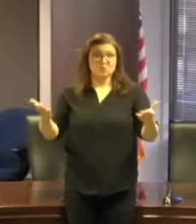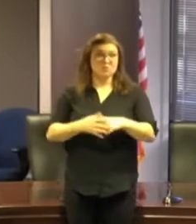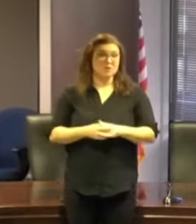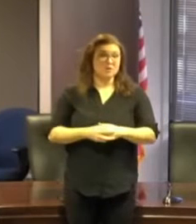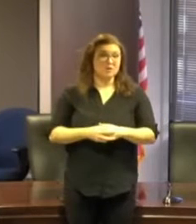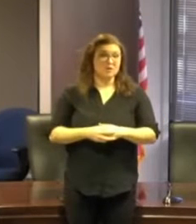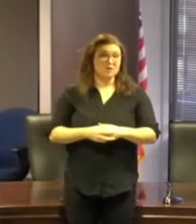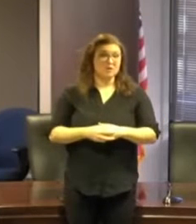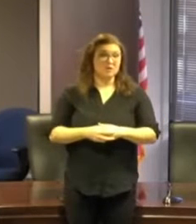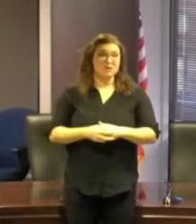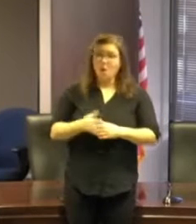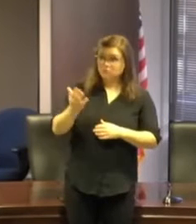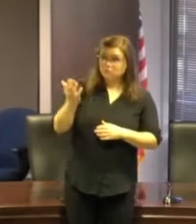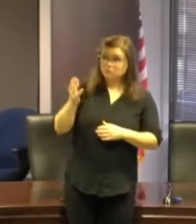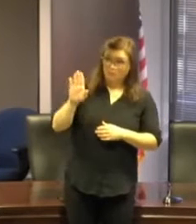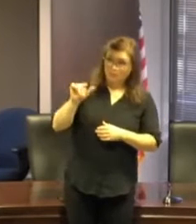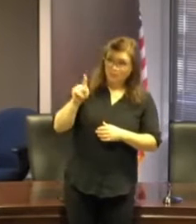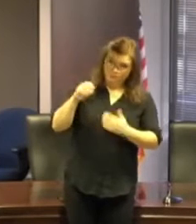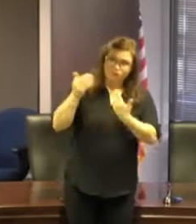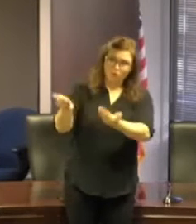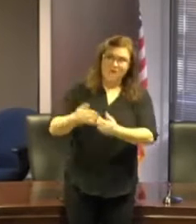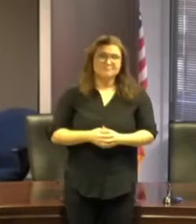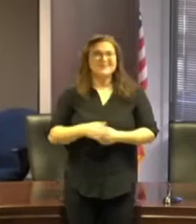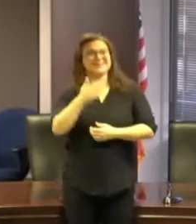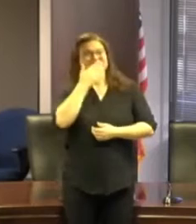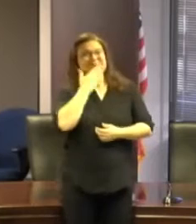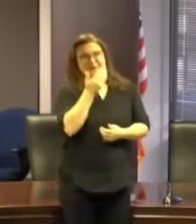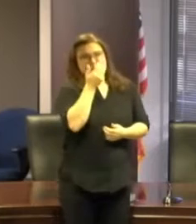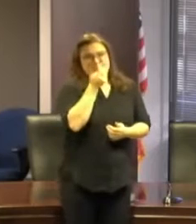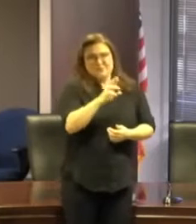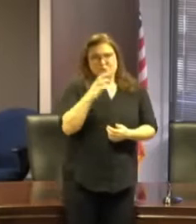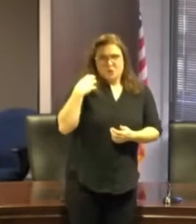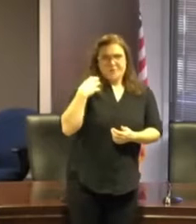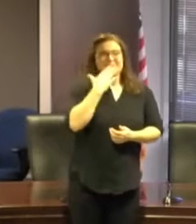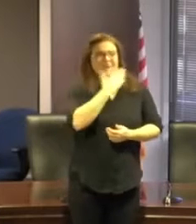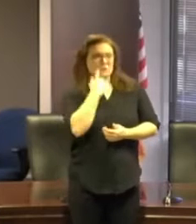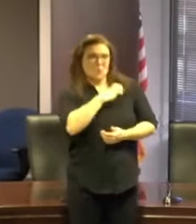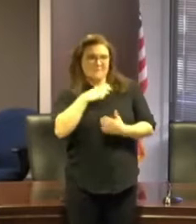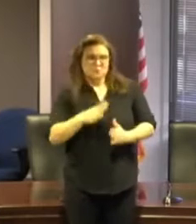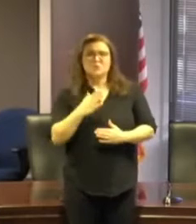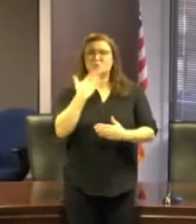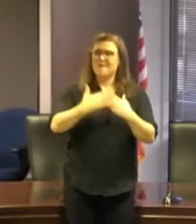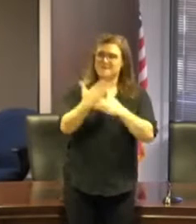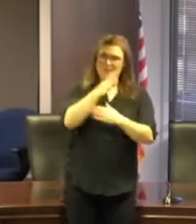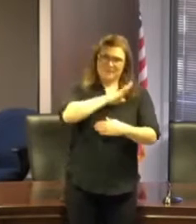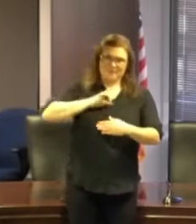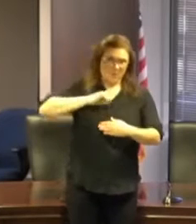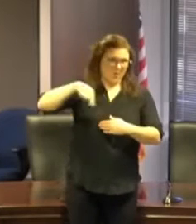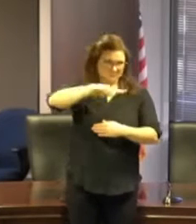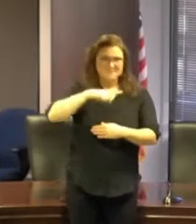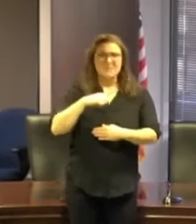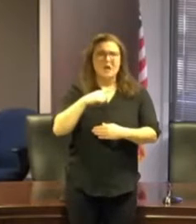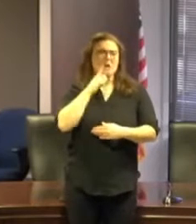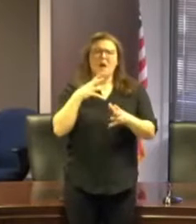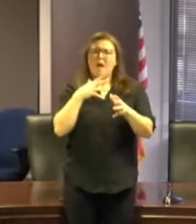Go ahead, Blake. Thank you, Mr. Chairman. Thank you, Commissioner. Good morning, members of the board. I'll provide a very brief